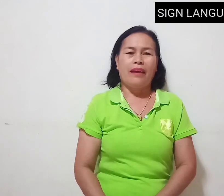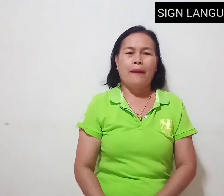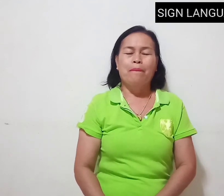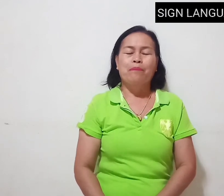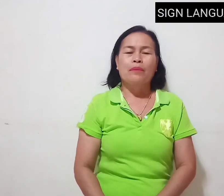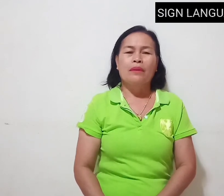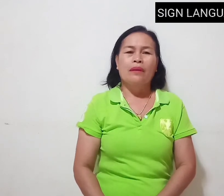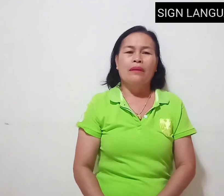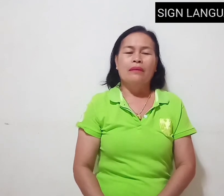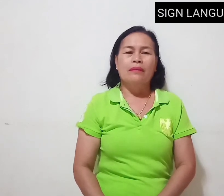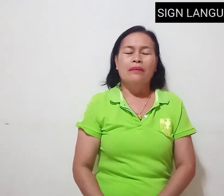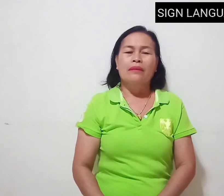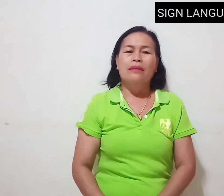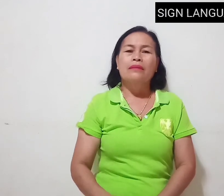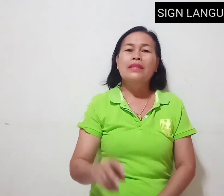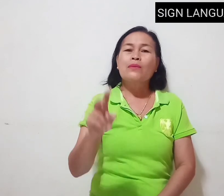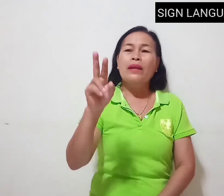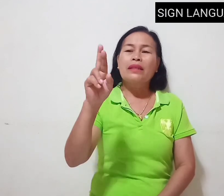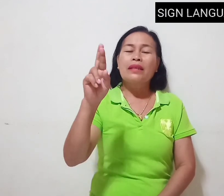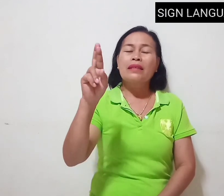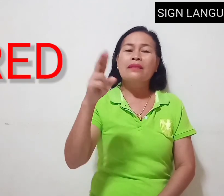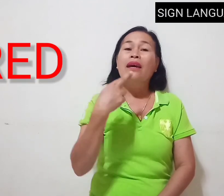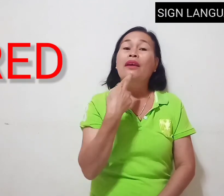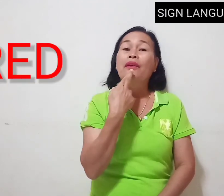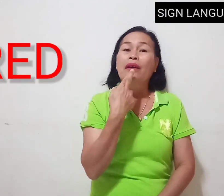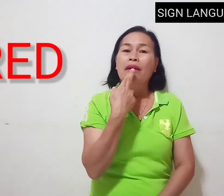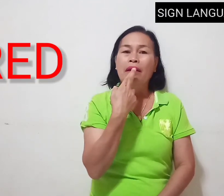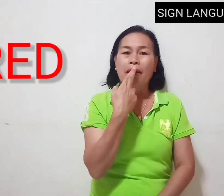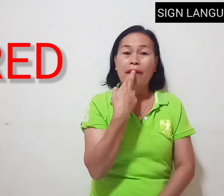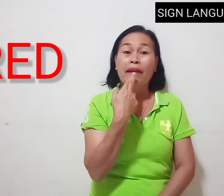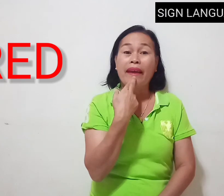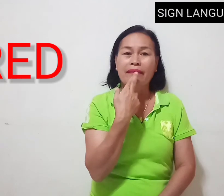Okay, this one is red.